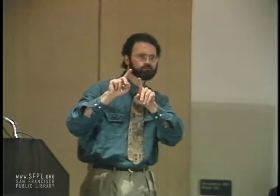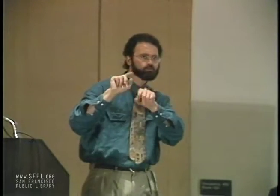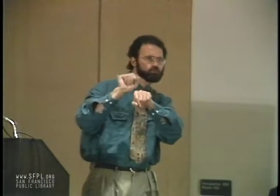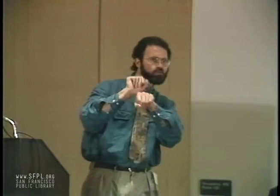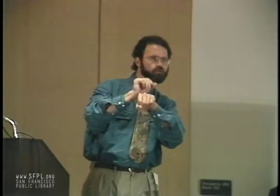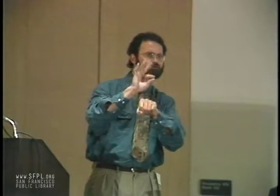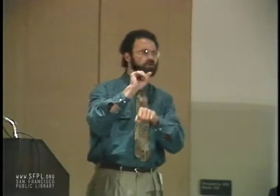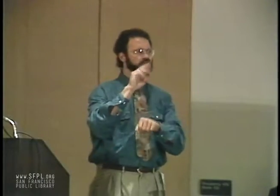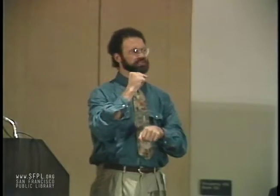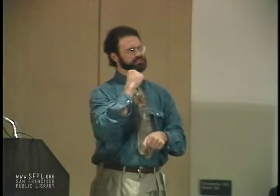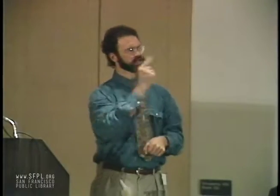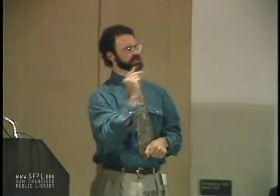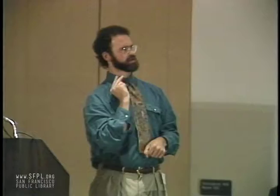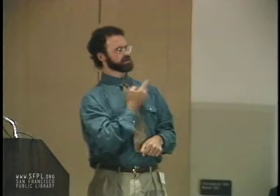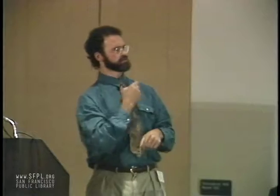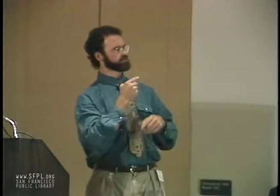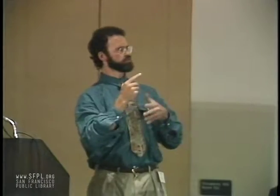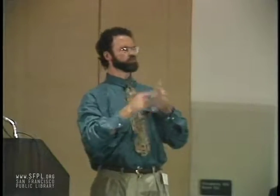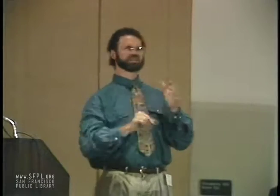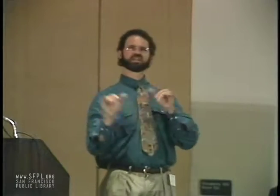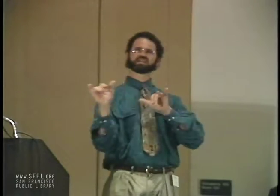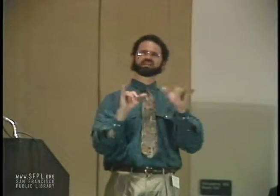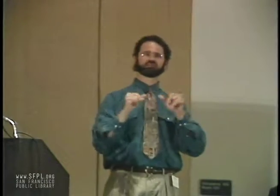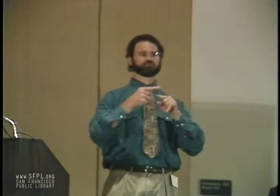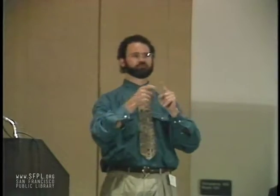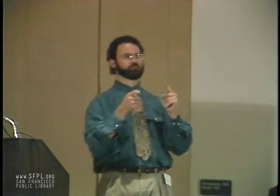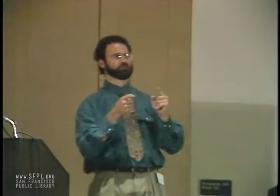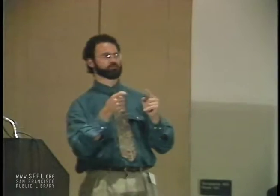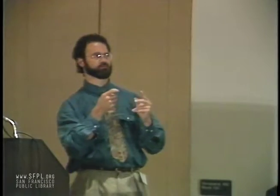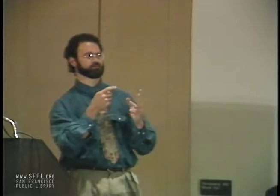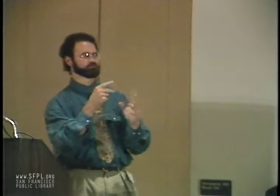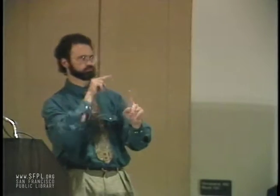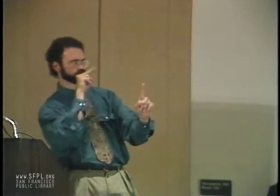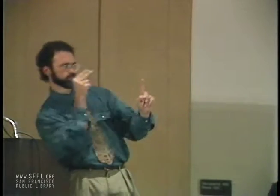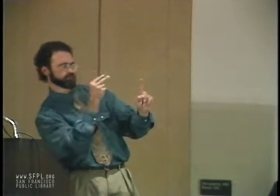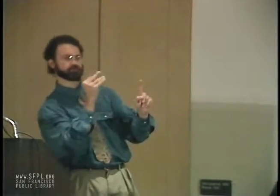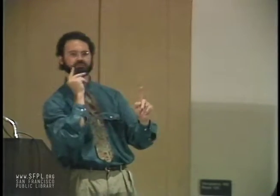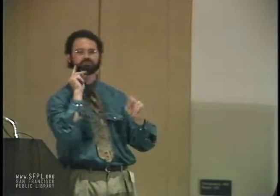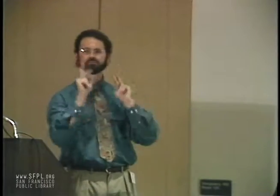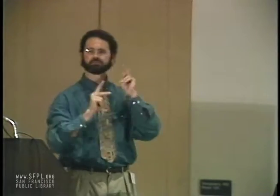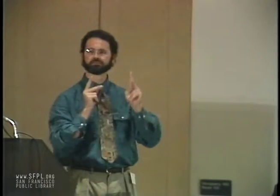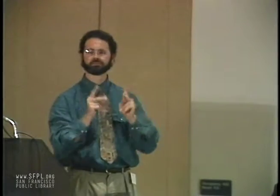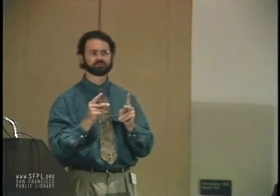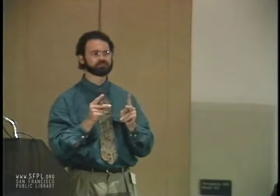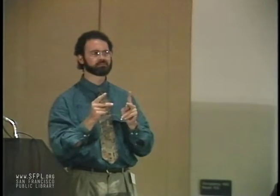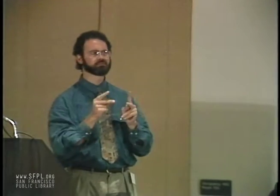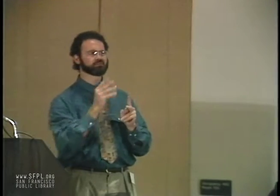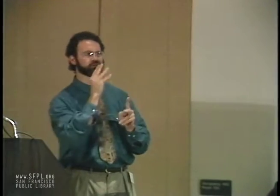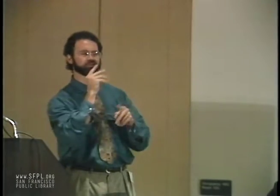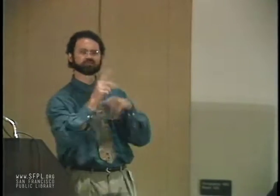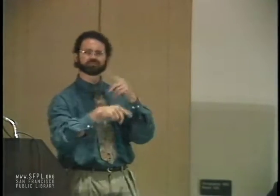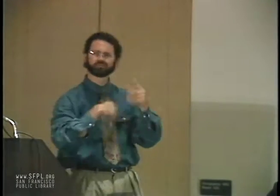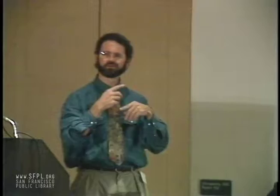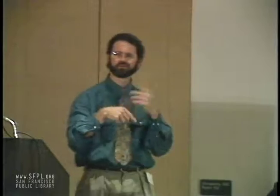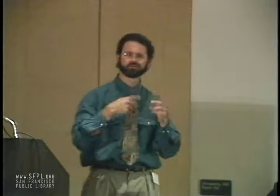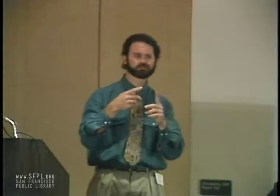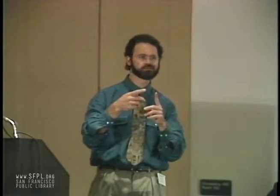take a look at it, you start to see what it is that the work has to tell us that makes it so different from the way that hearing people may perceive